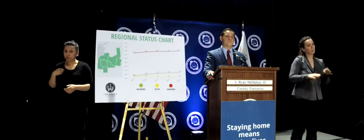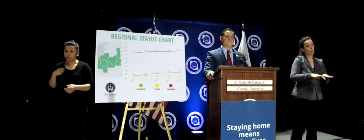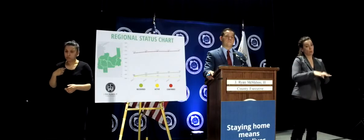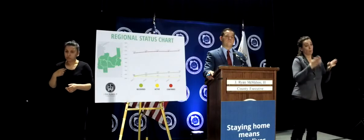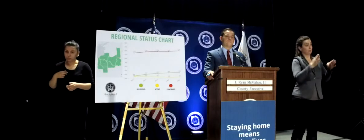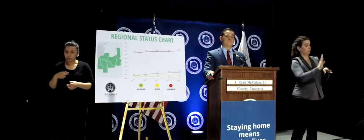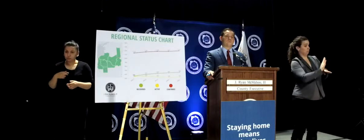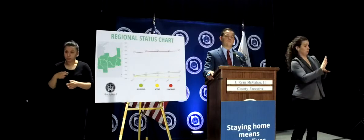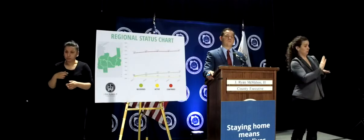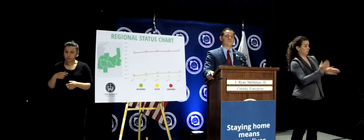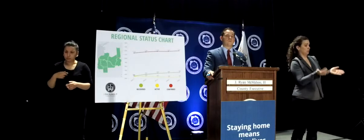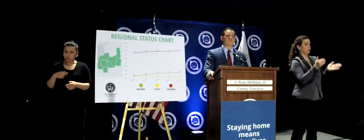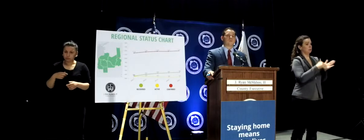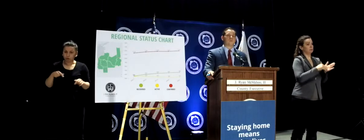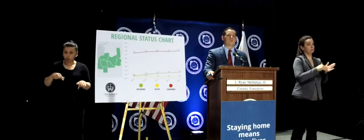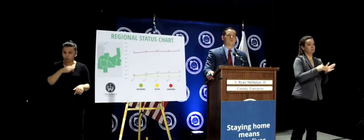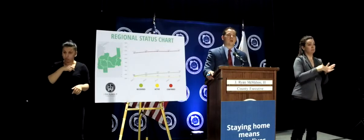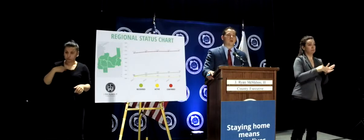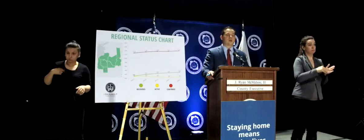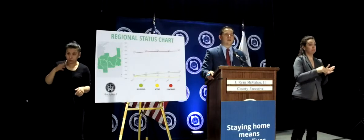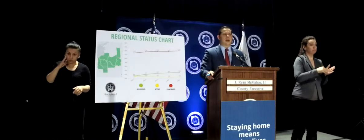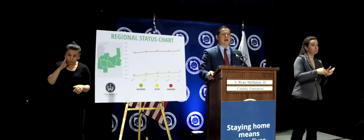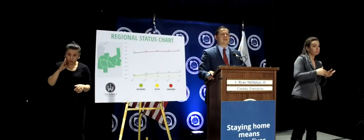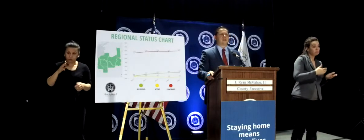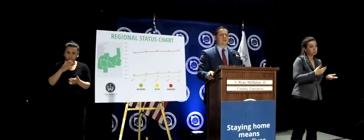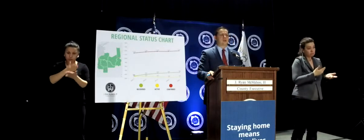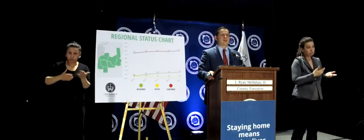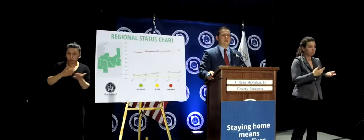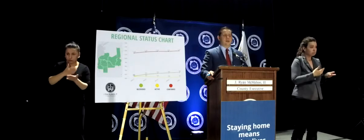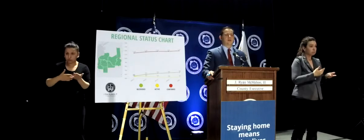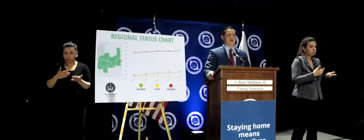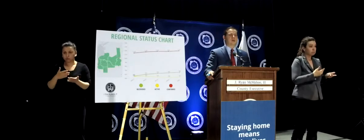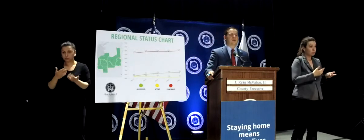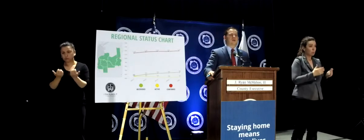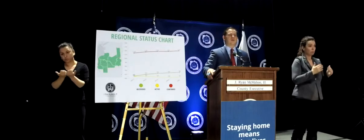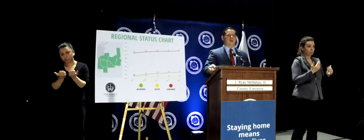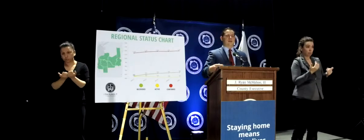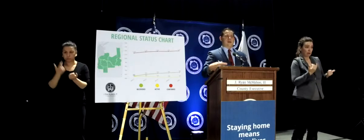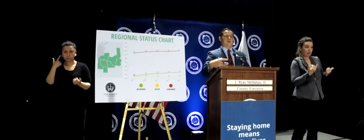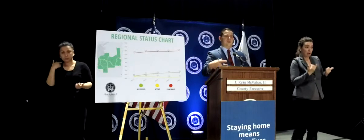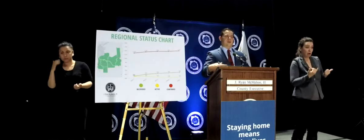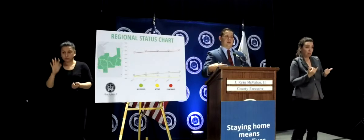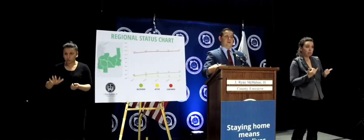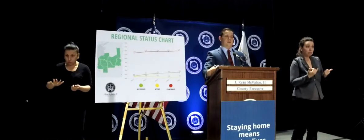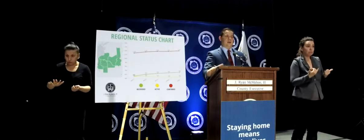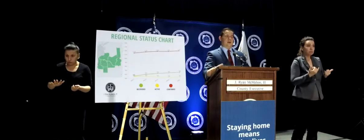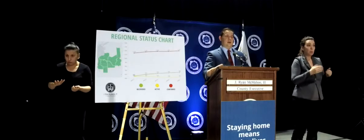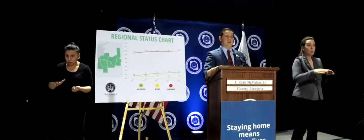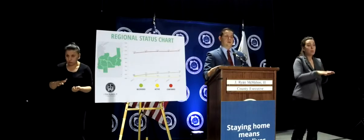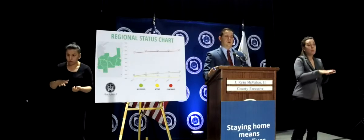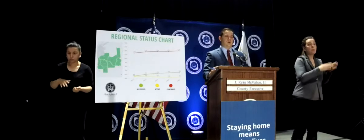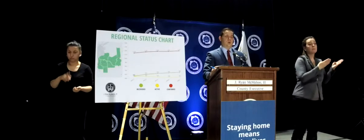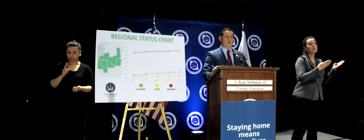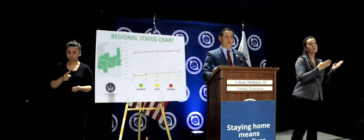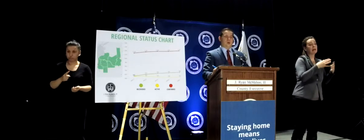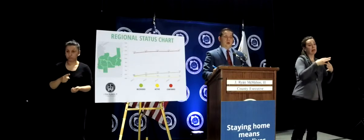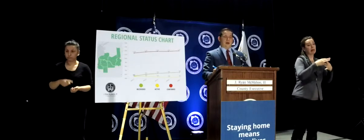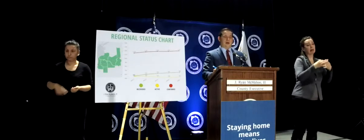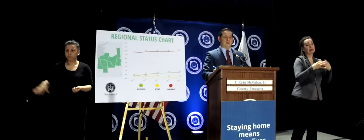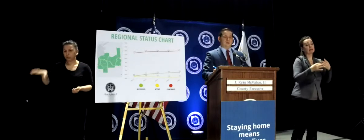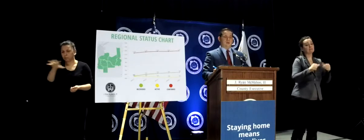full-blown elective surgeries and then beyond from there? Yeah, I think you phase everything in. And so